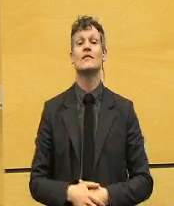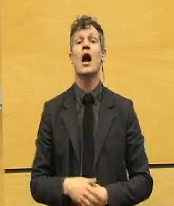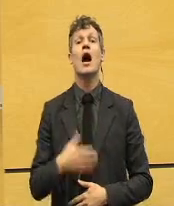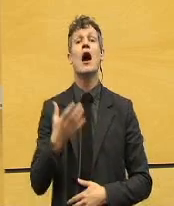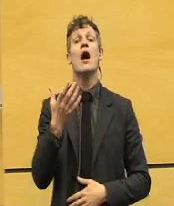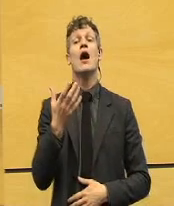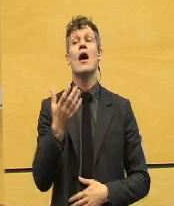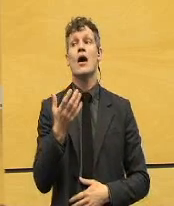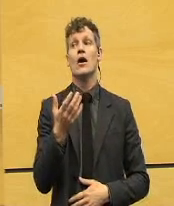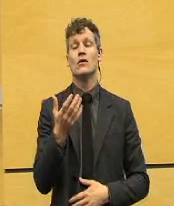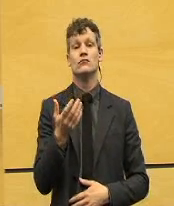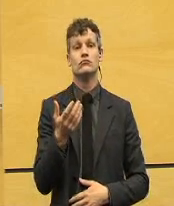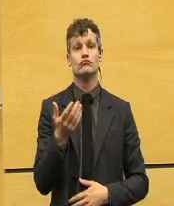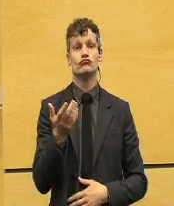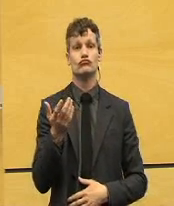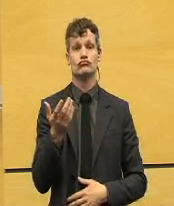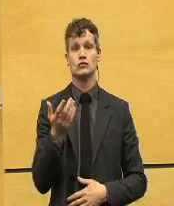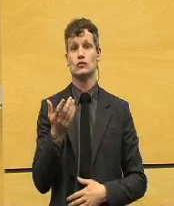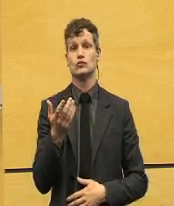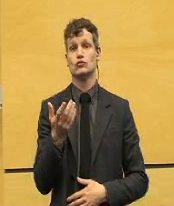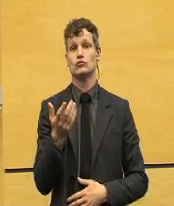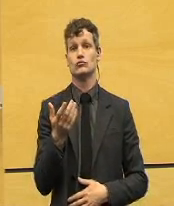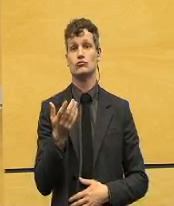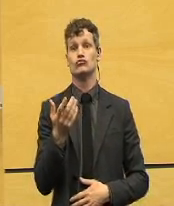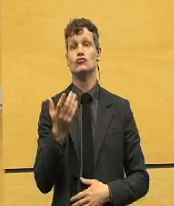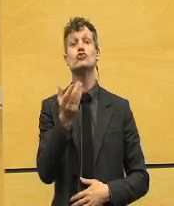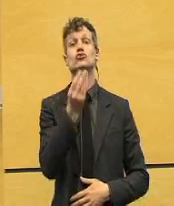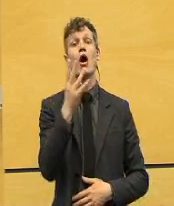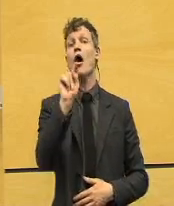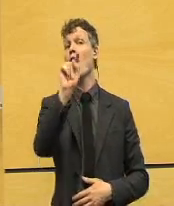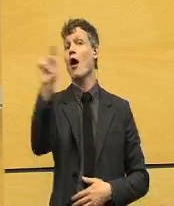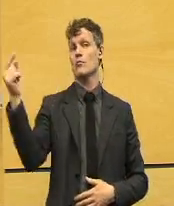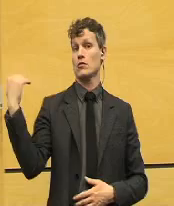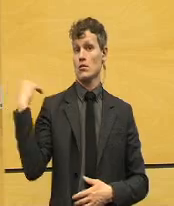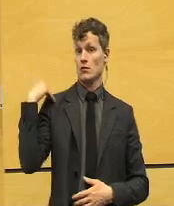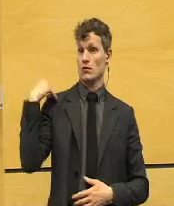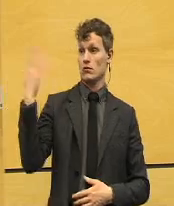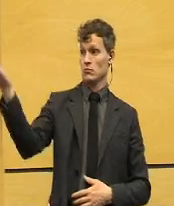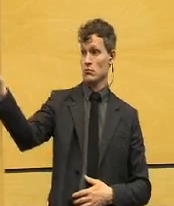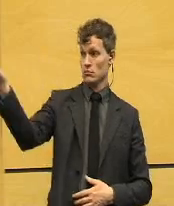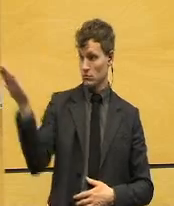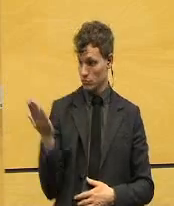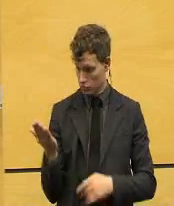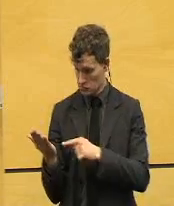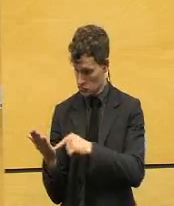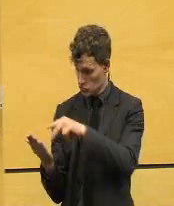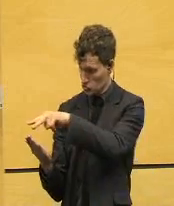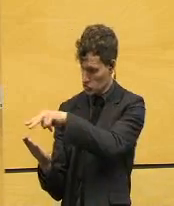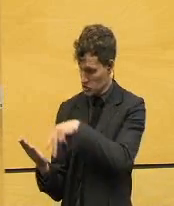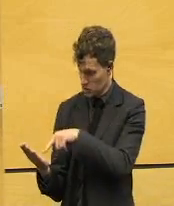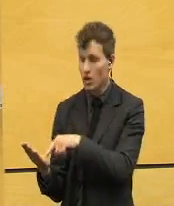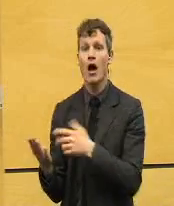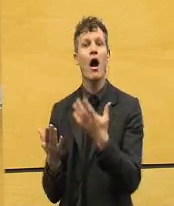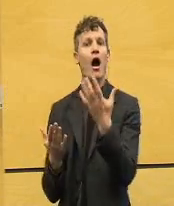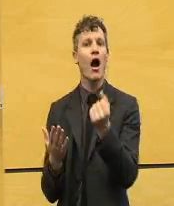whereby there have been specific cases of women with disabilities